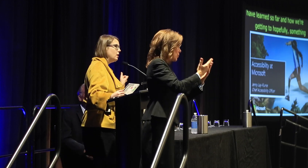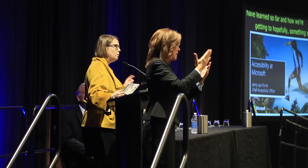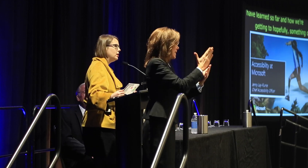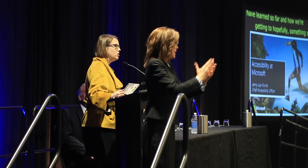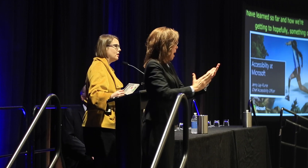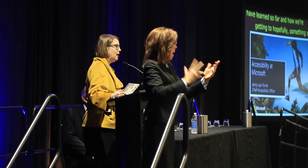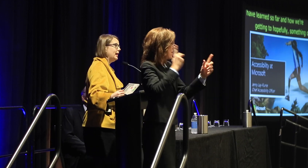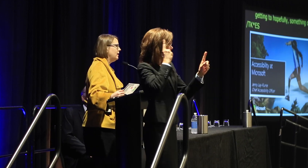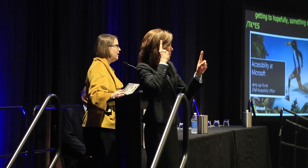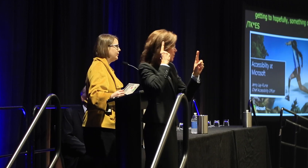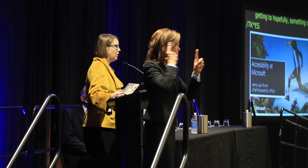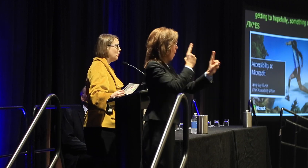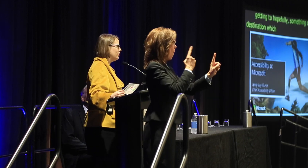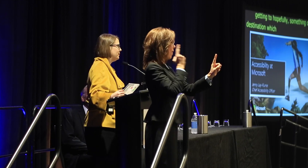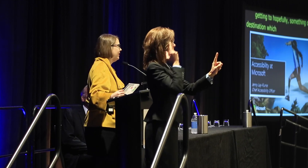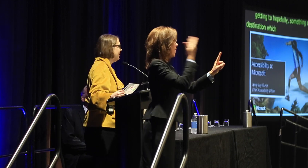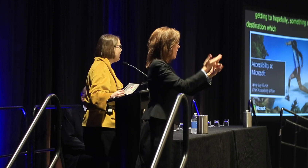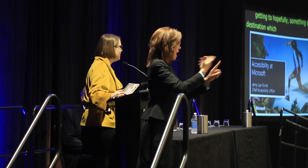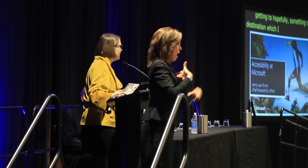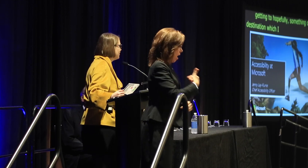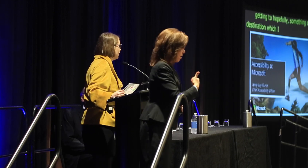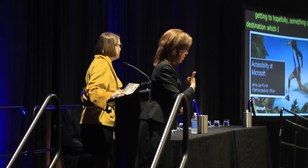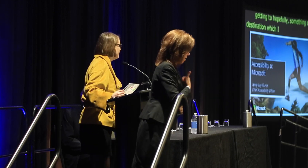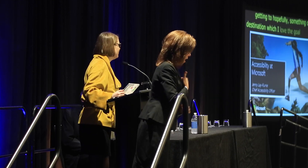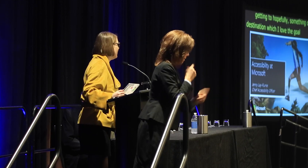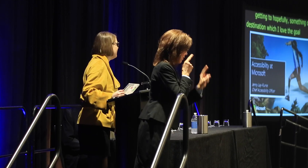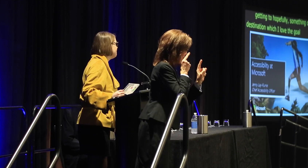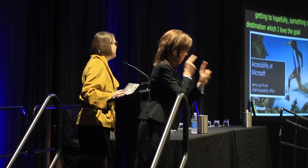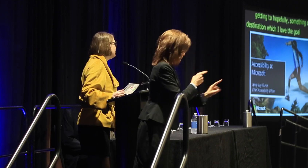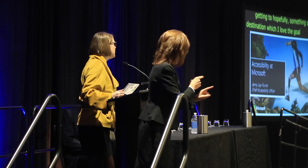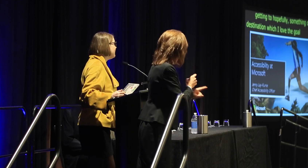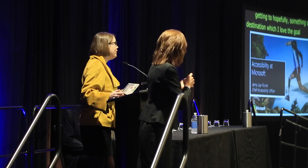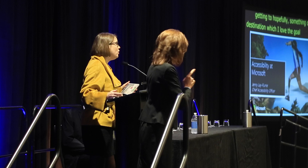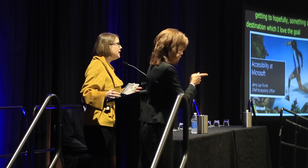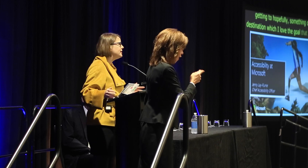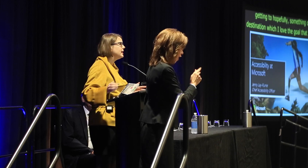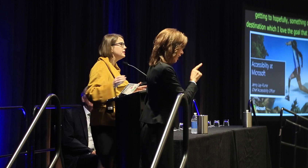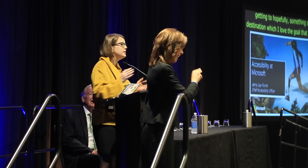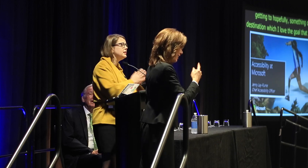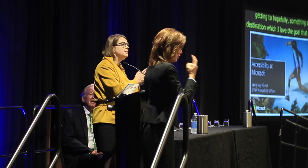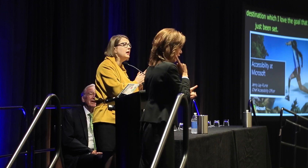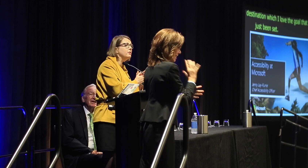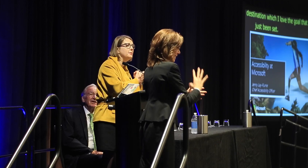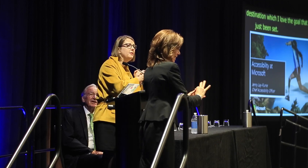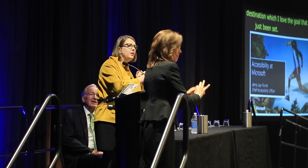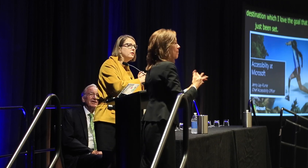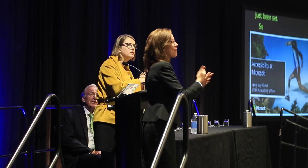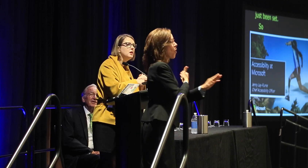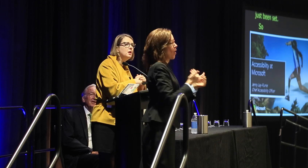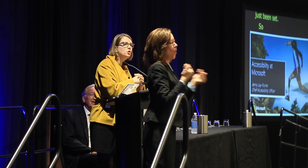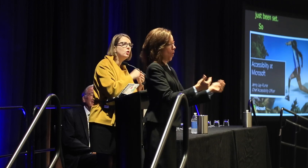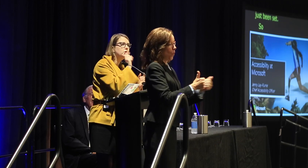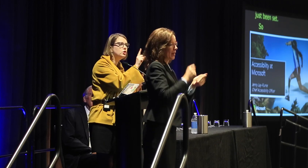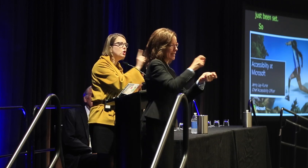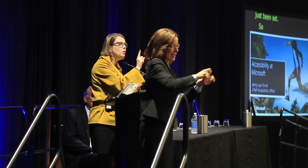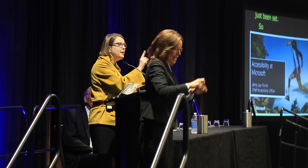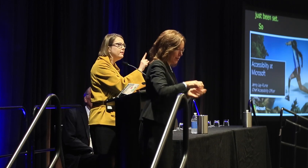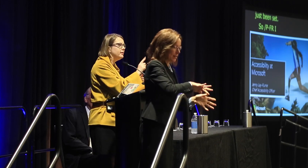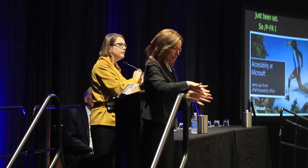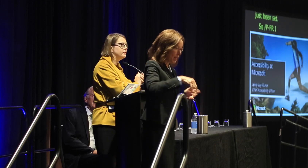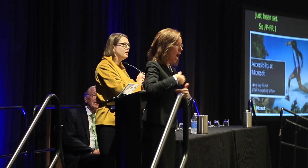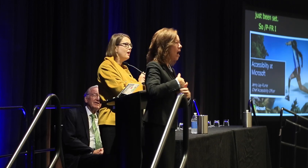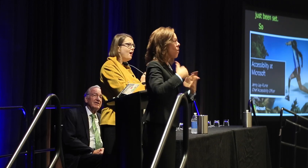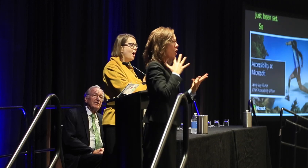destination, which I love the goal that has just been set. So before I dig into the details, let me first talk to